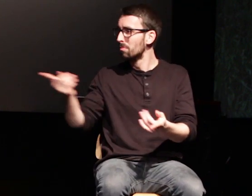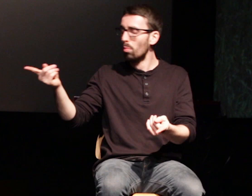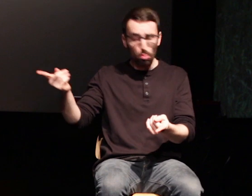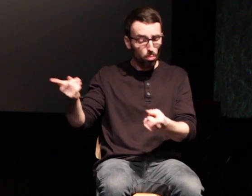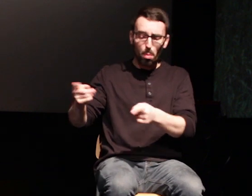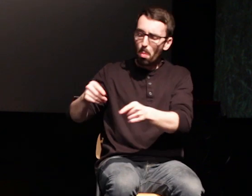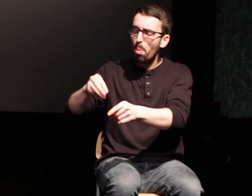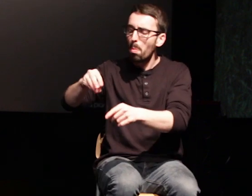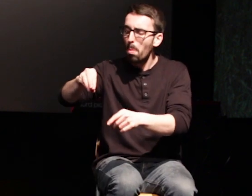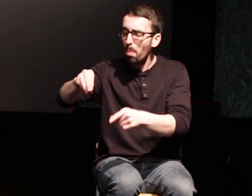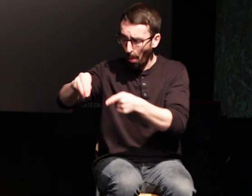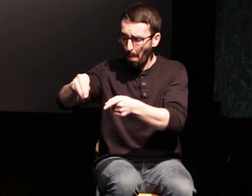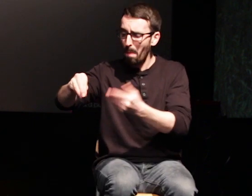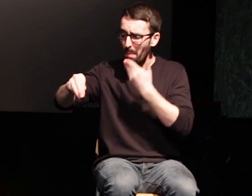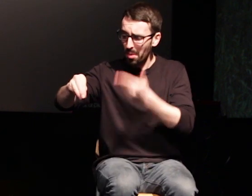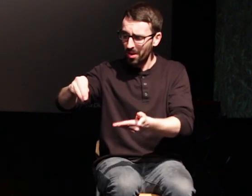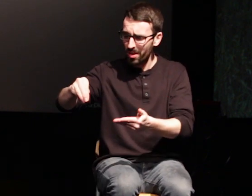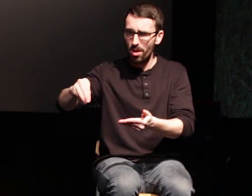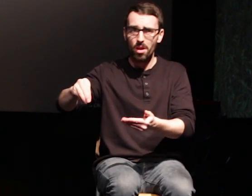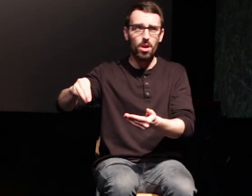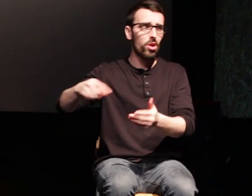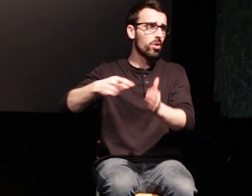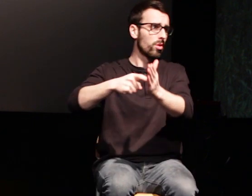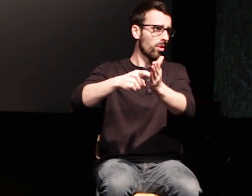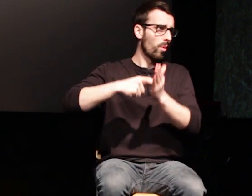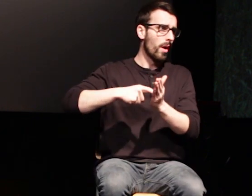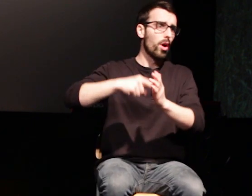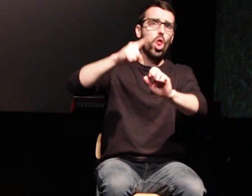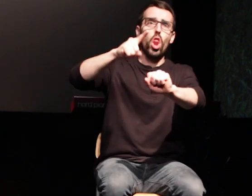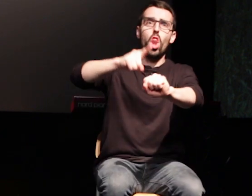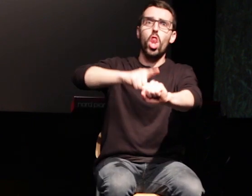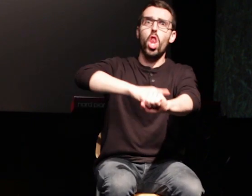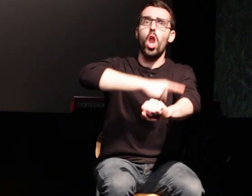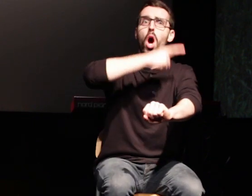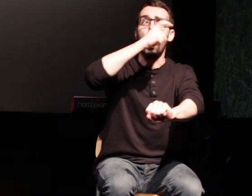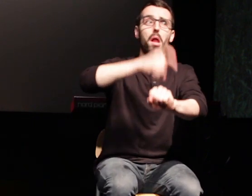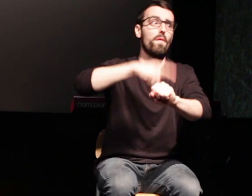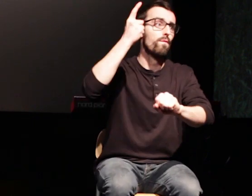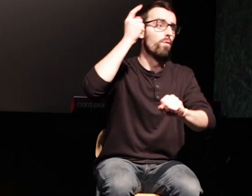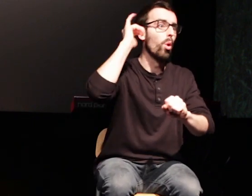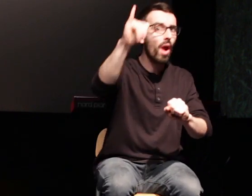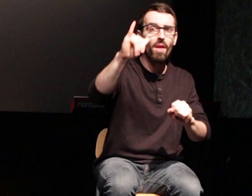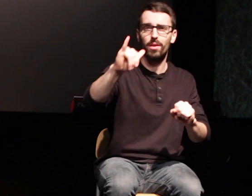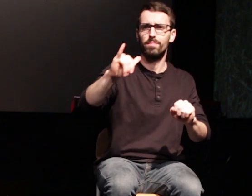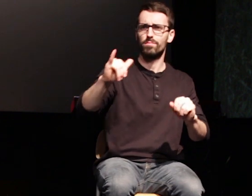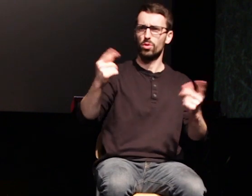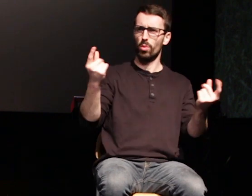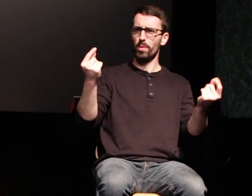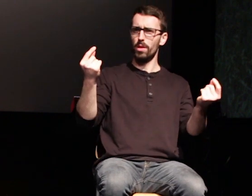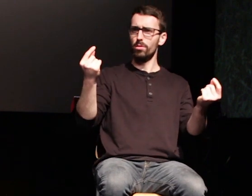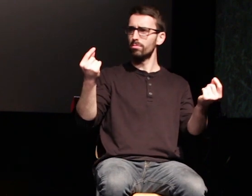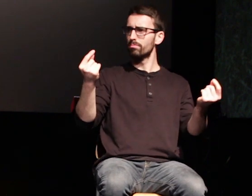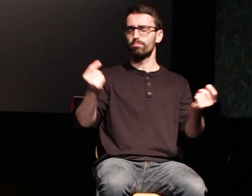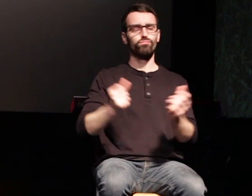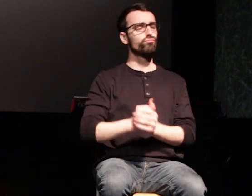Some good over here. How long would that take you going through an entire field? Forever. So you know what they would do? They